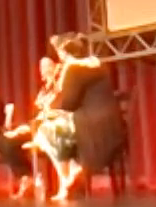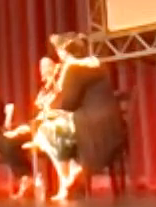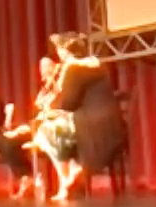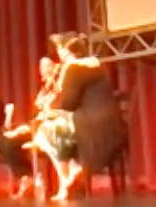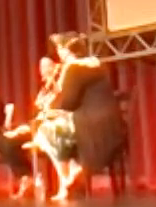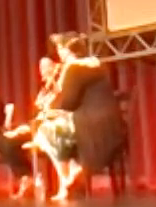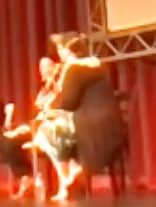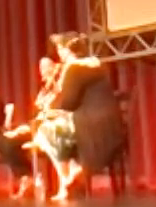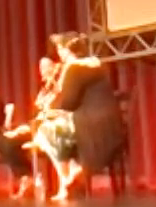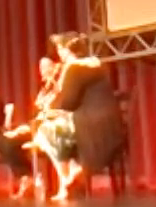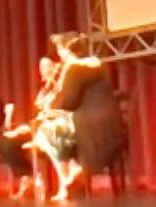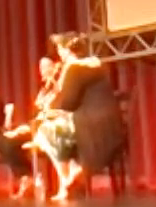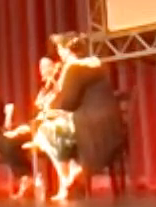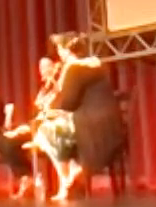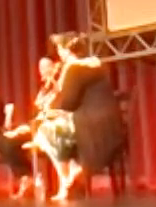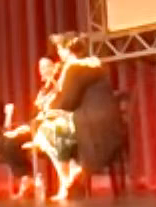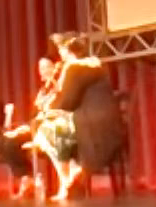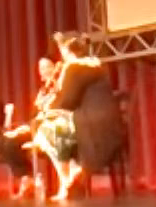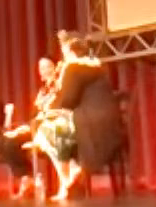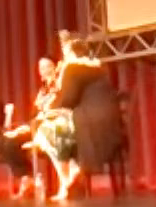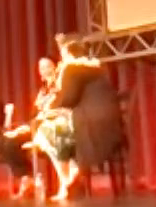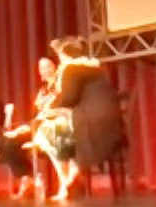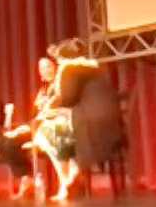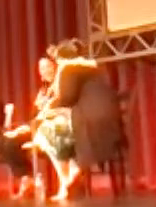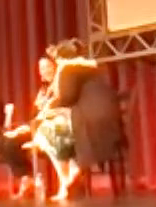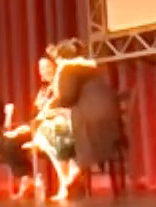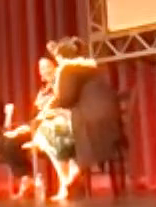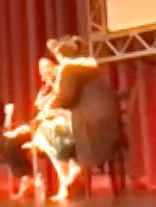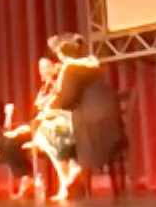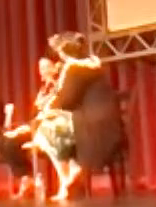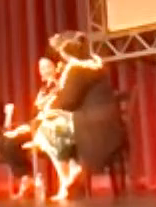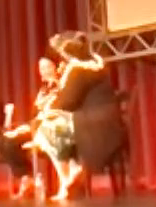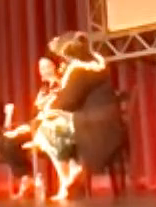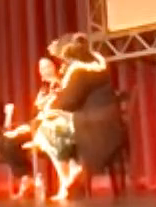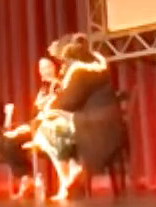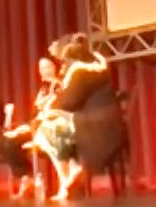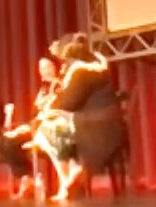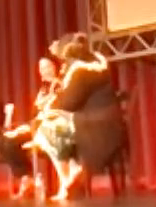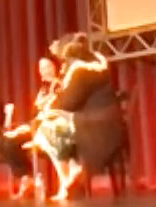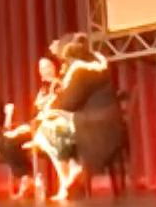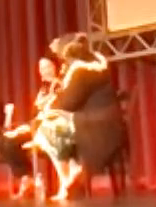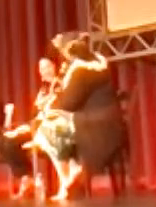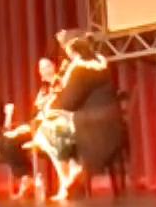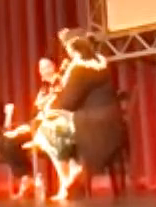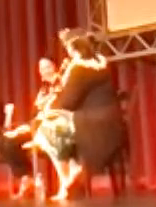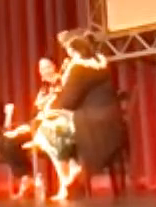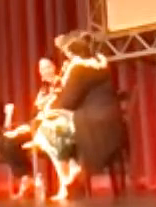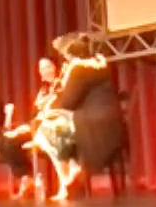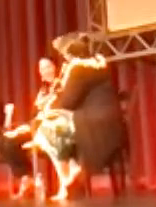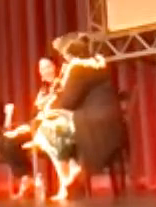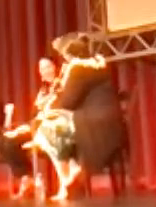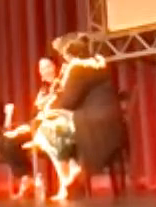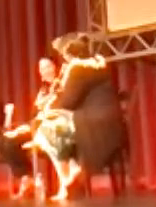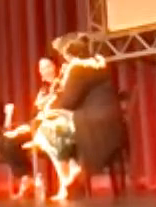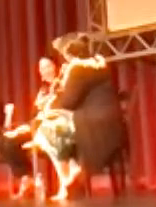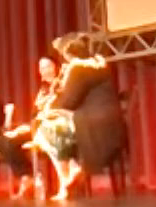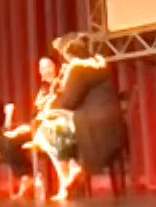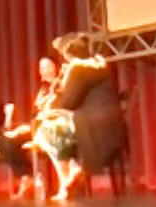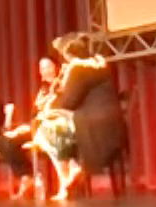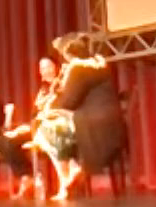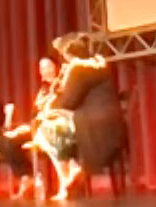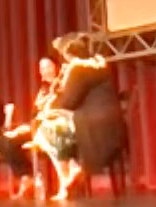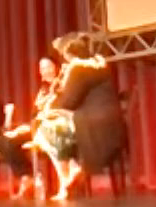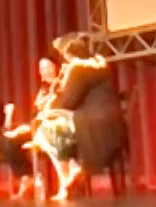might you want to share a little bit about where you are and the navigating you've been doing at Perseverance?